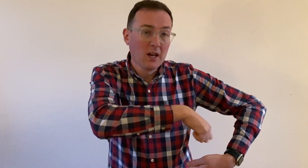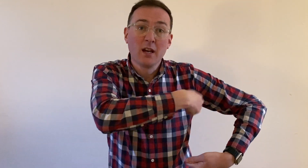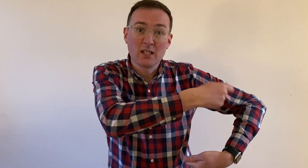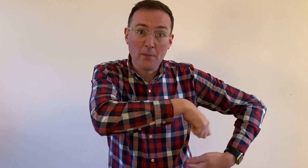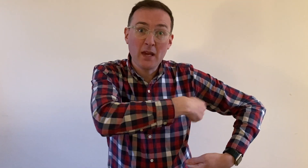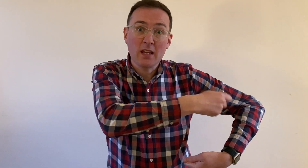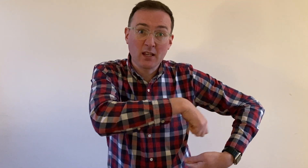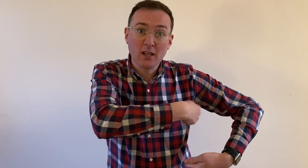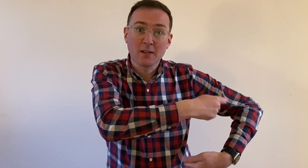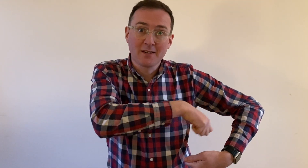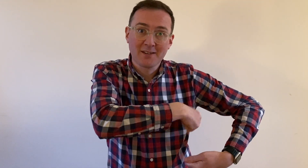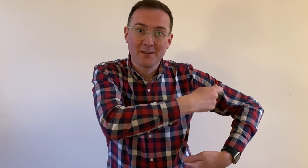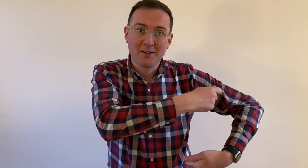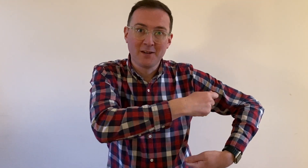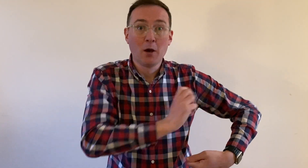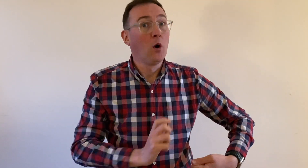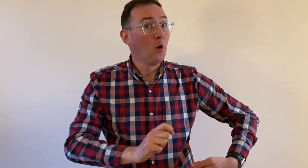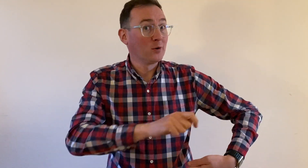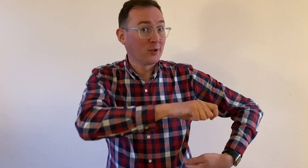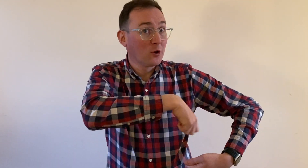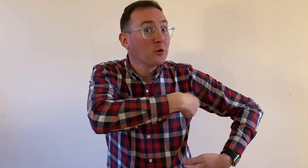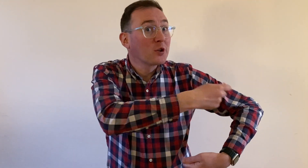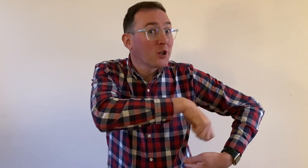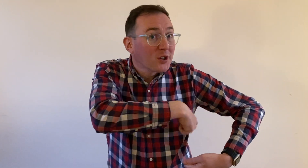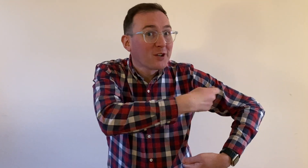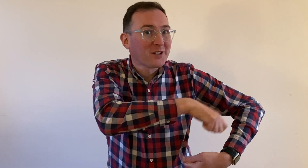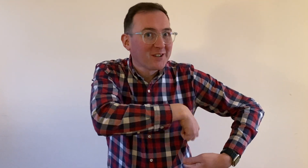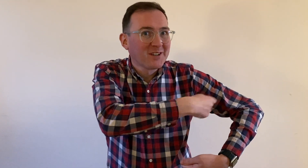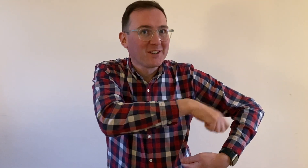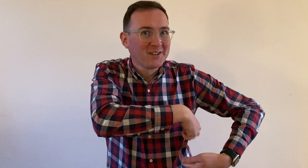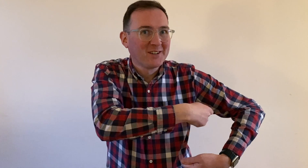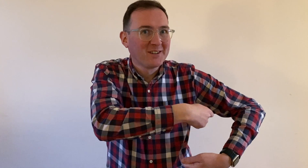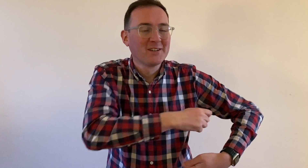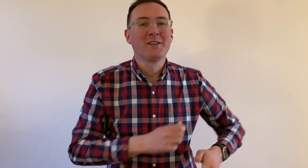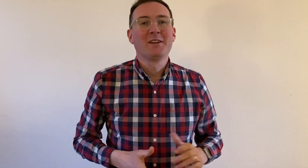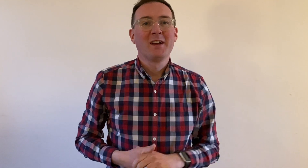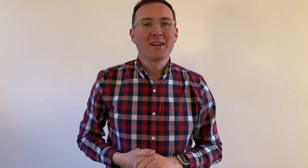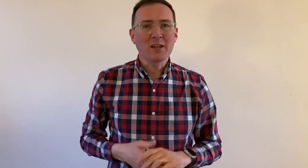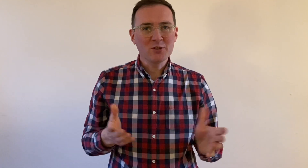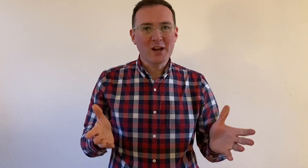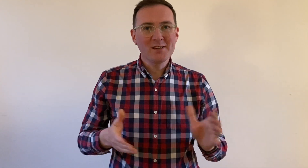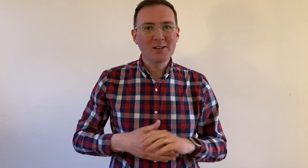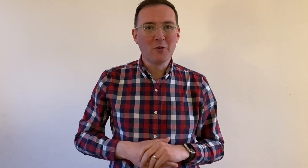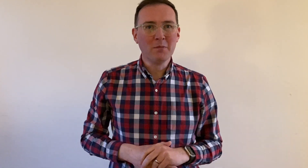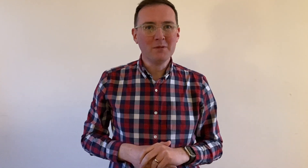To bake. Or to cook. Can you try these at home?